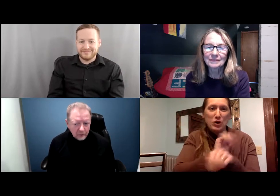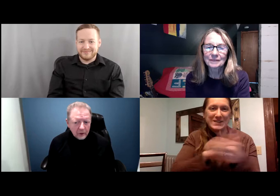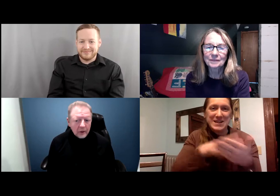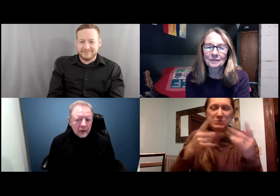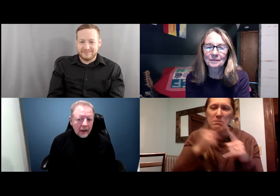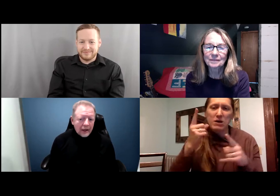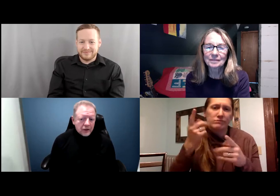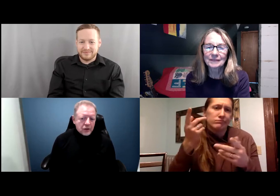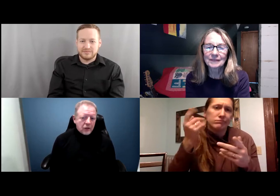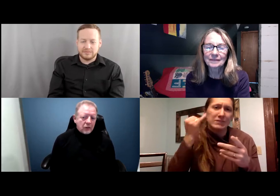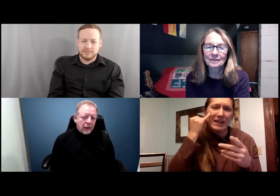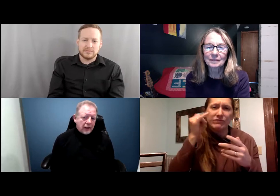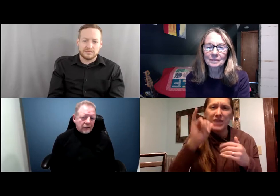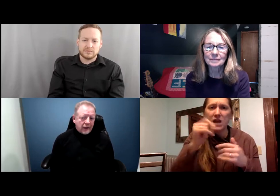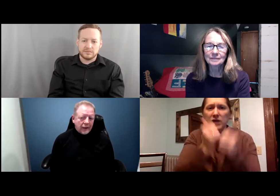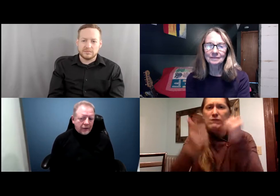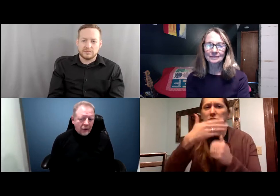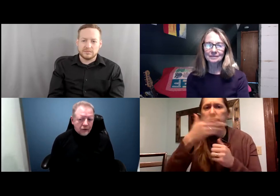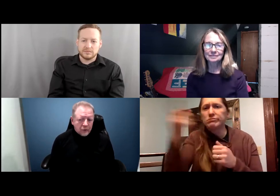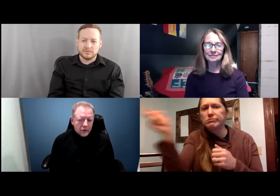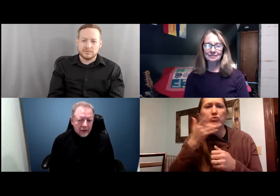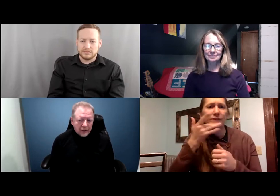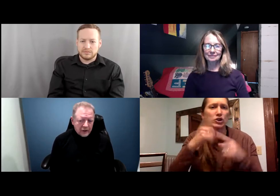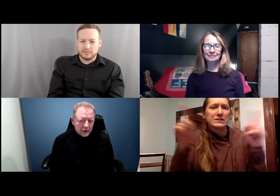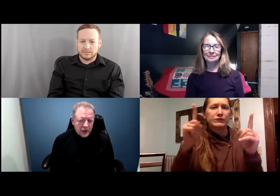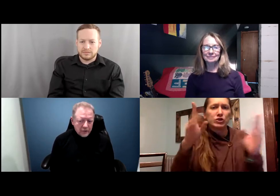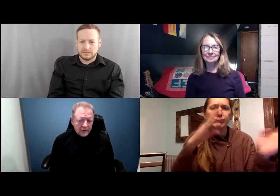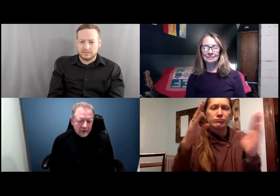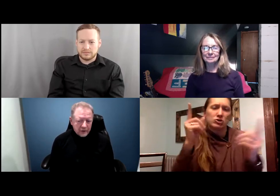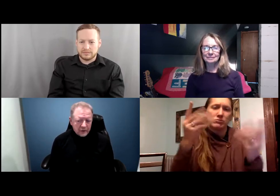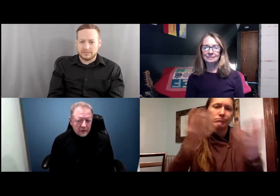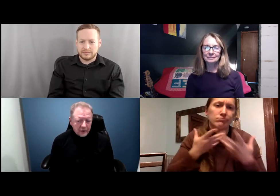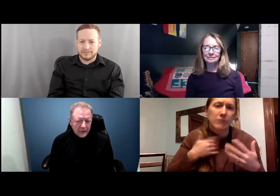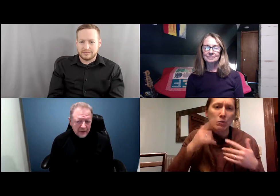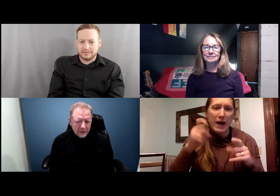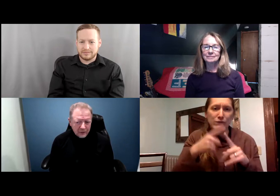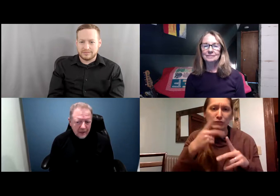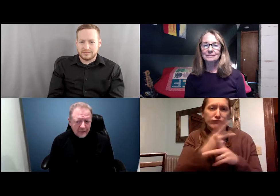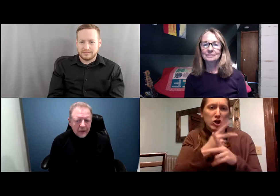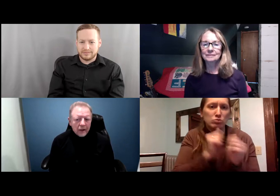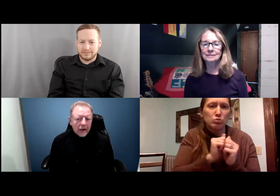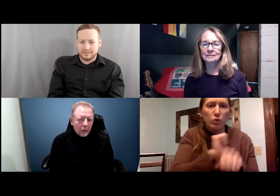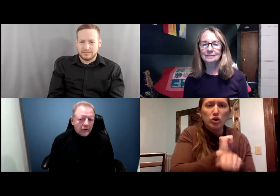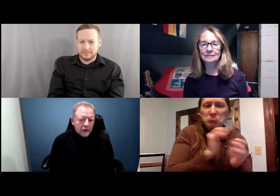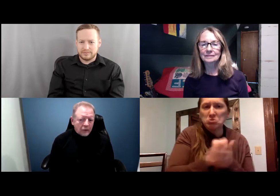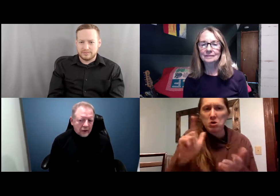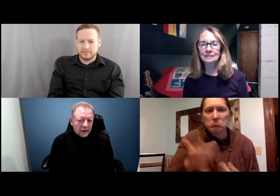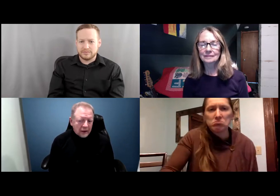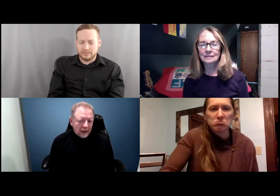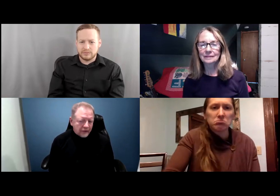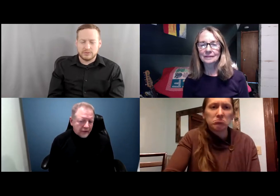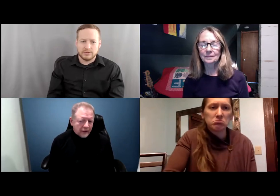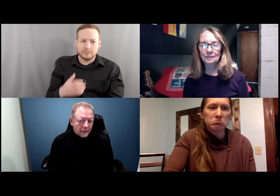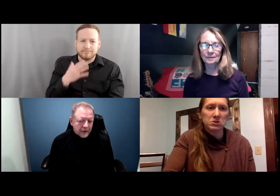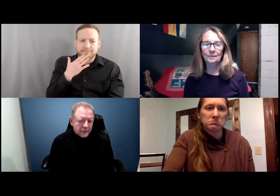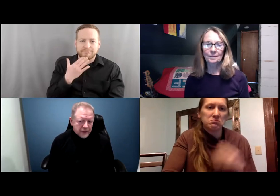commute. And so I don't have too much where I can, change my scheduled time. However, I